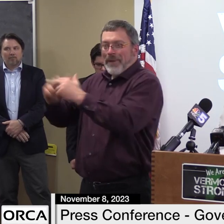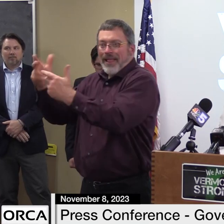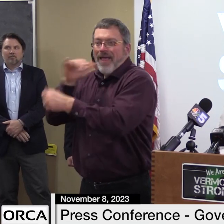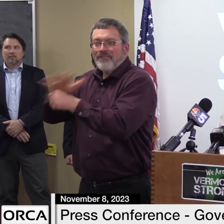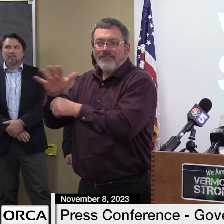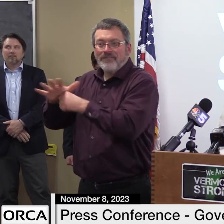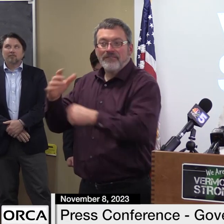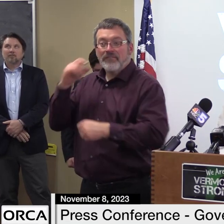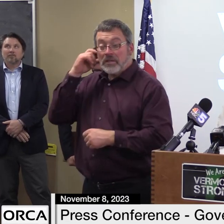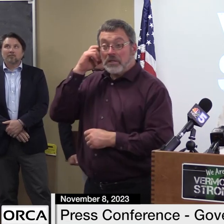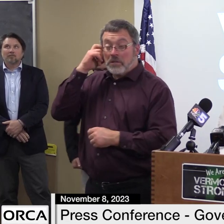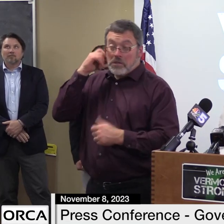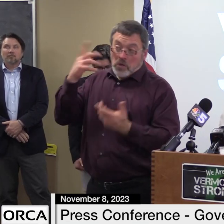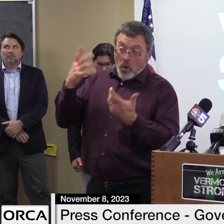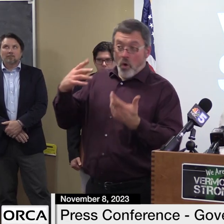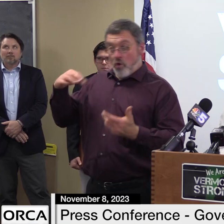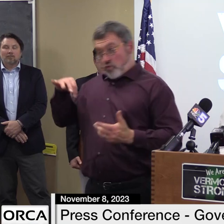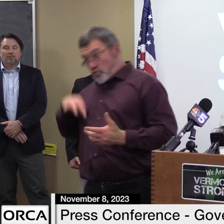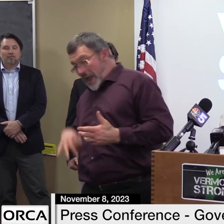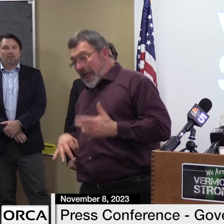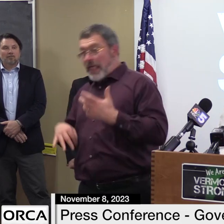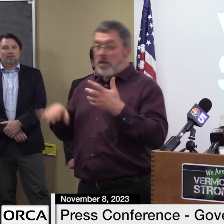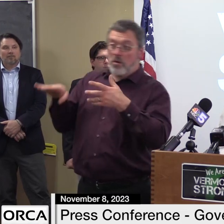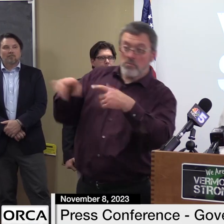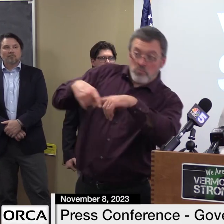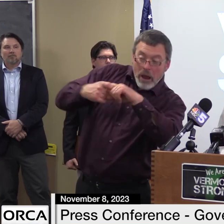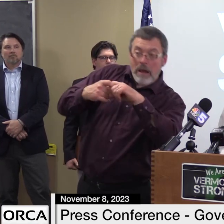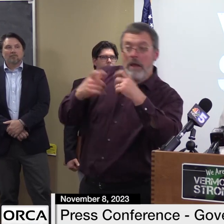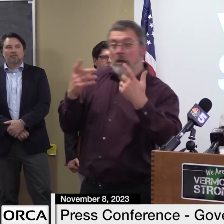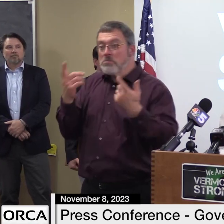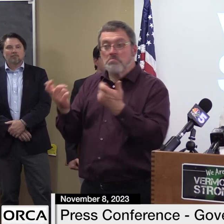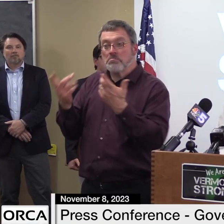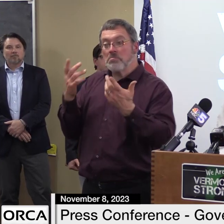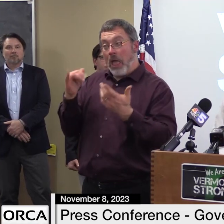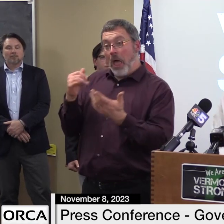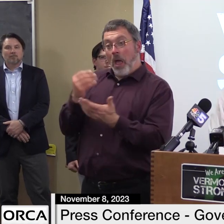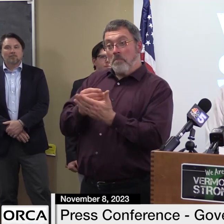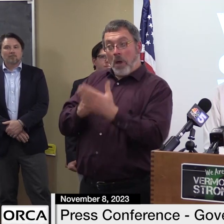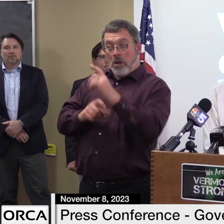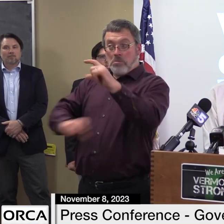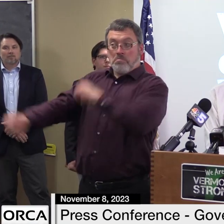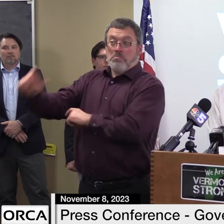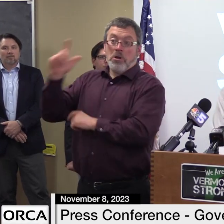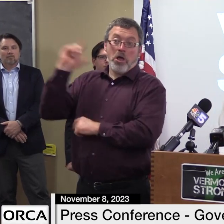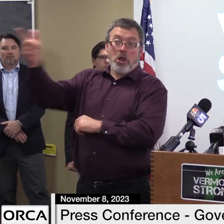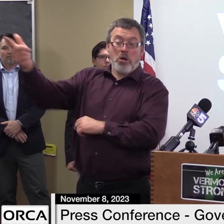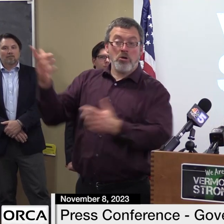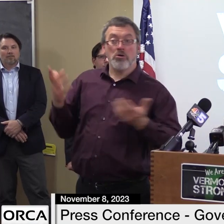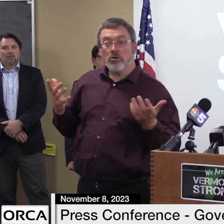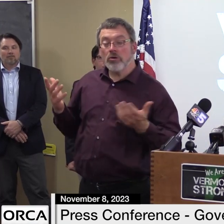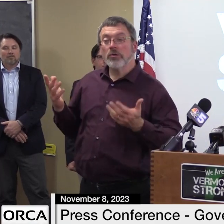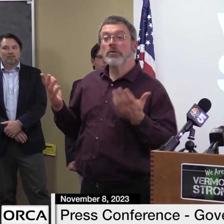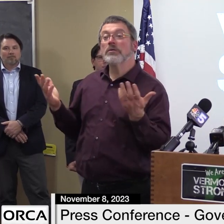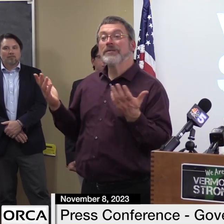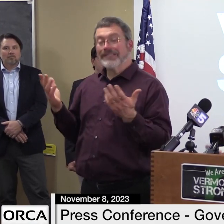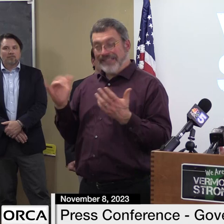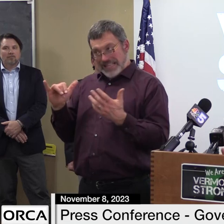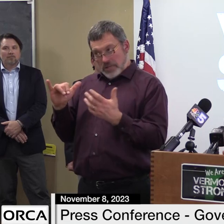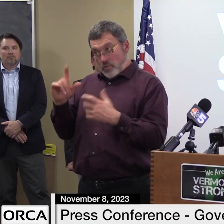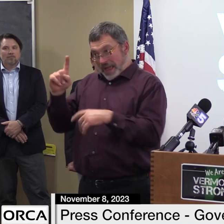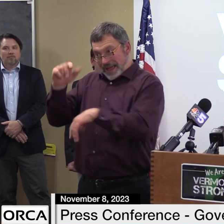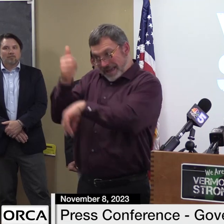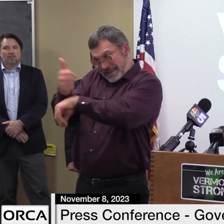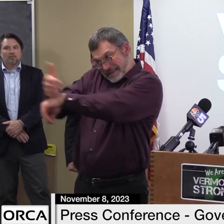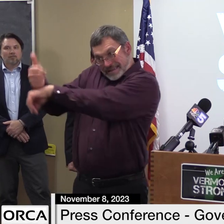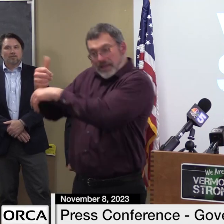the housing market, provide tax credit, I think we'll benefit as a result on both ends. More housing, and I think we'll